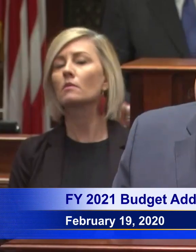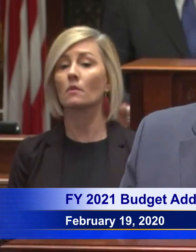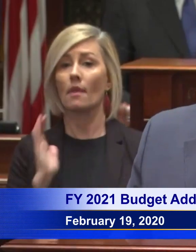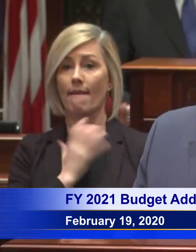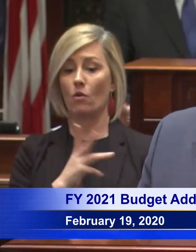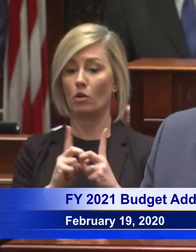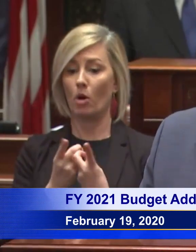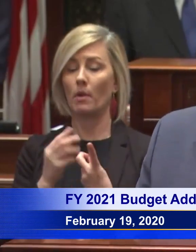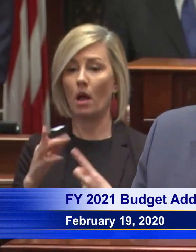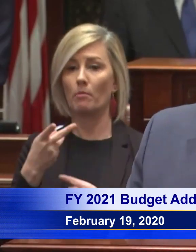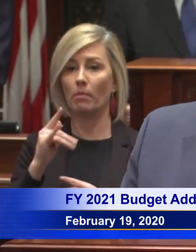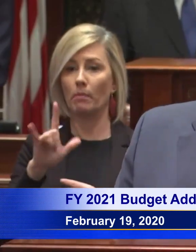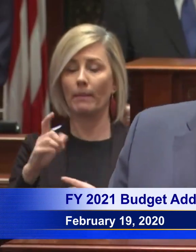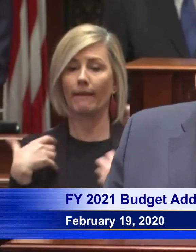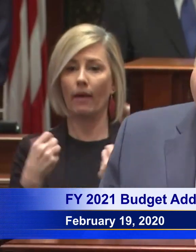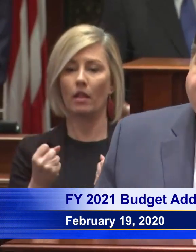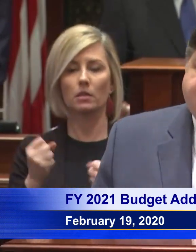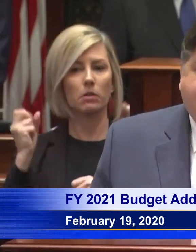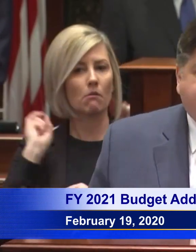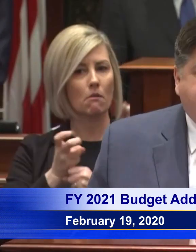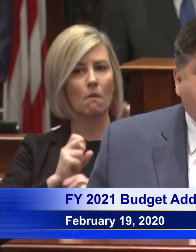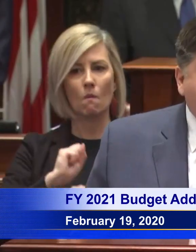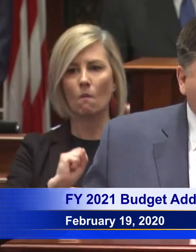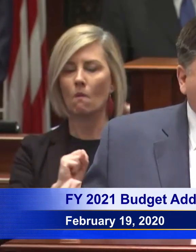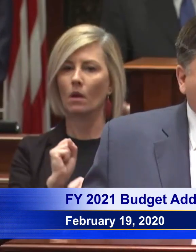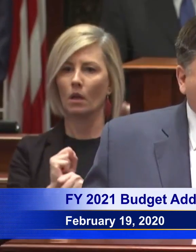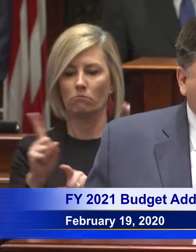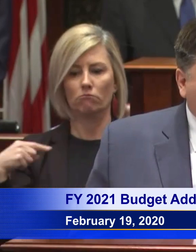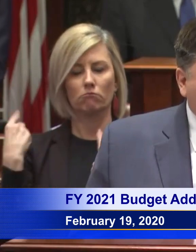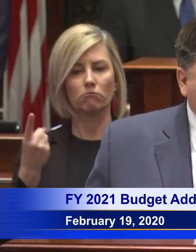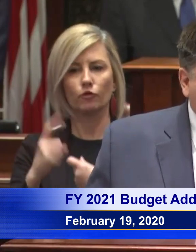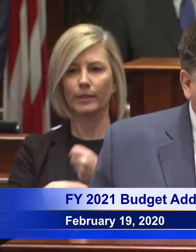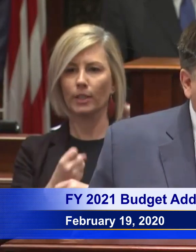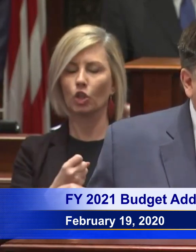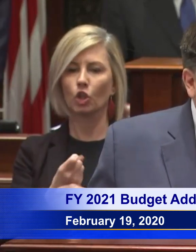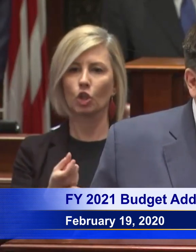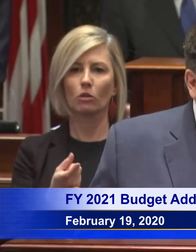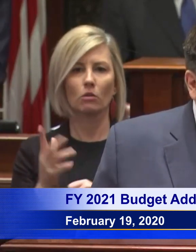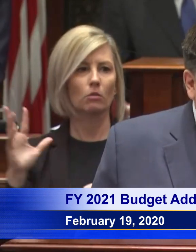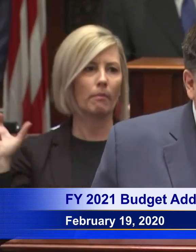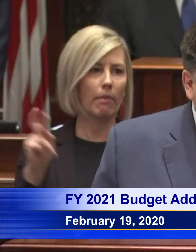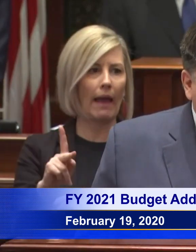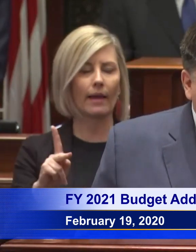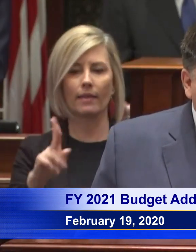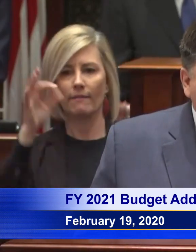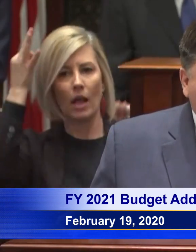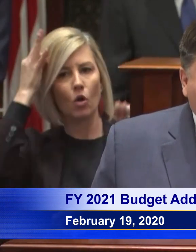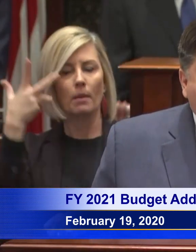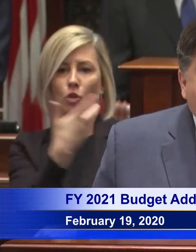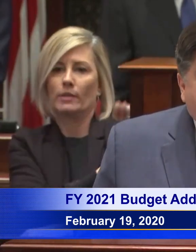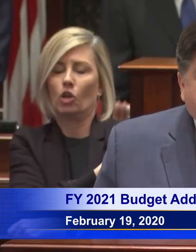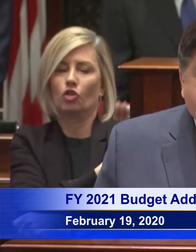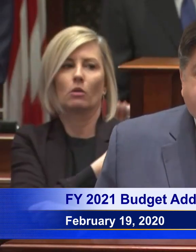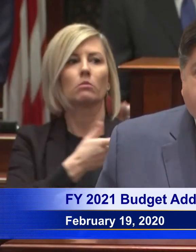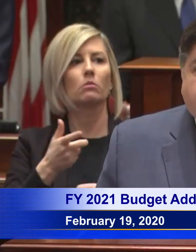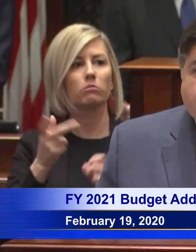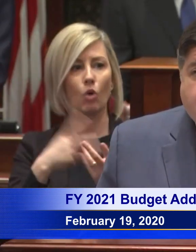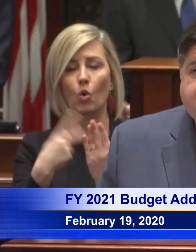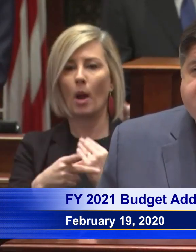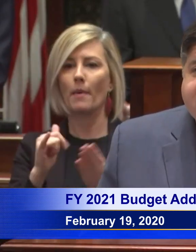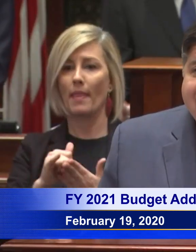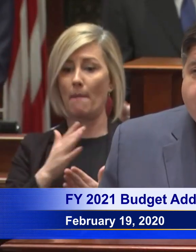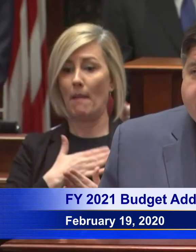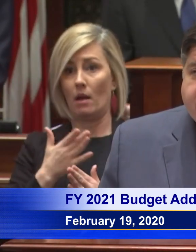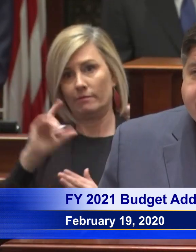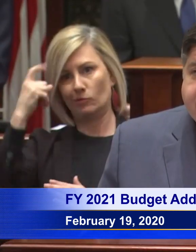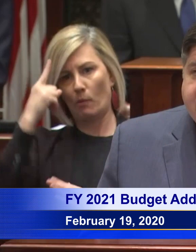Our Department of Public Health has been hard at work over the last year restoring the federal immunization program that my predecessor